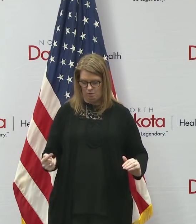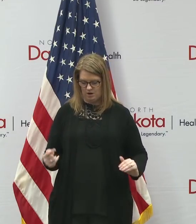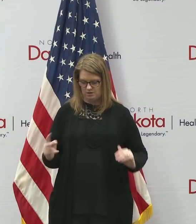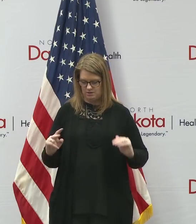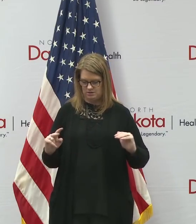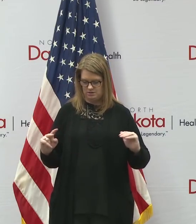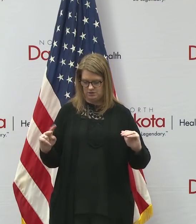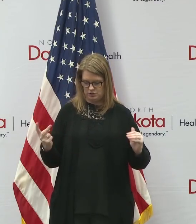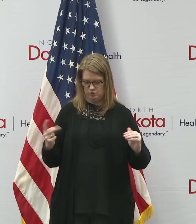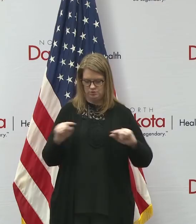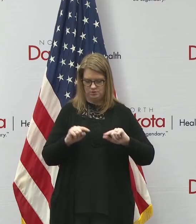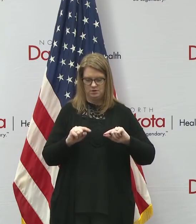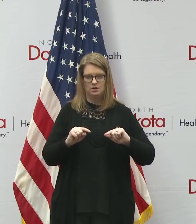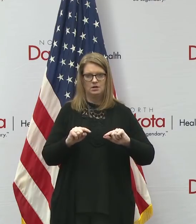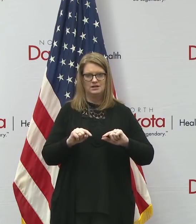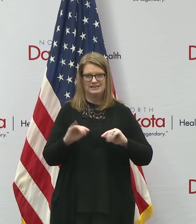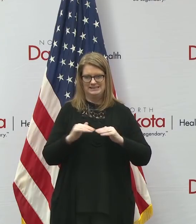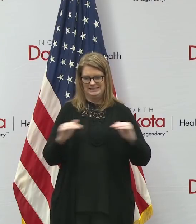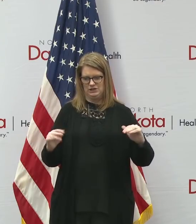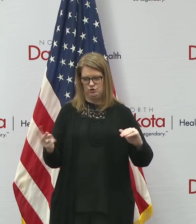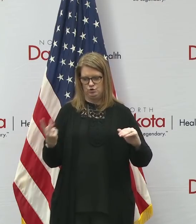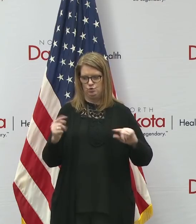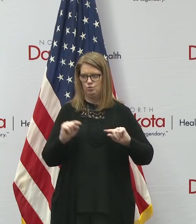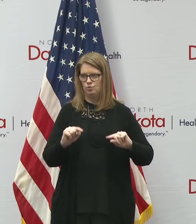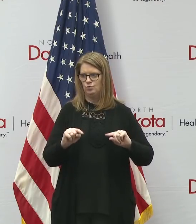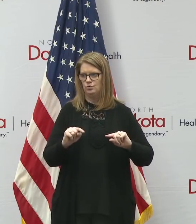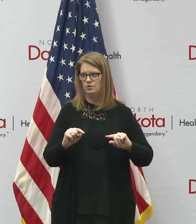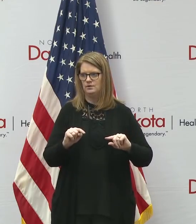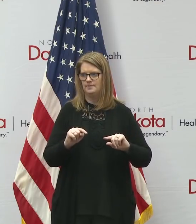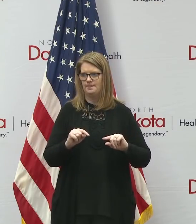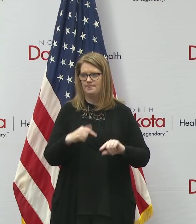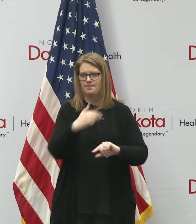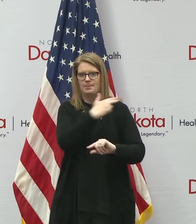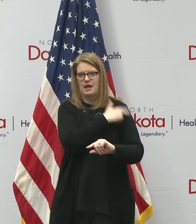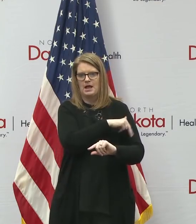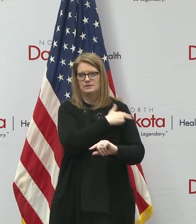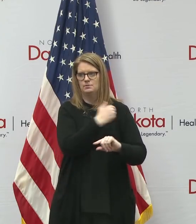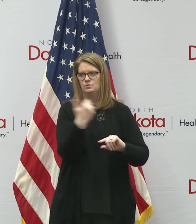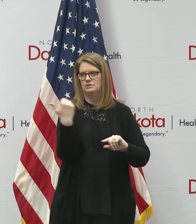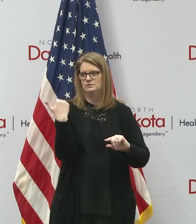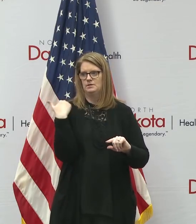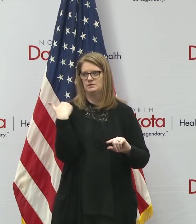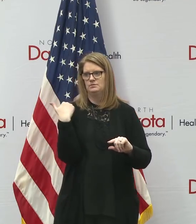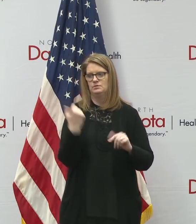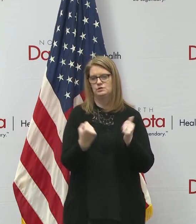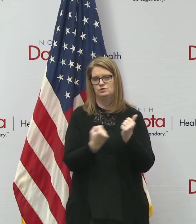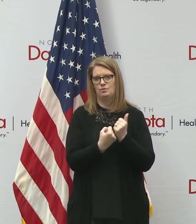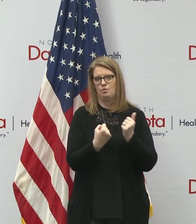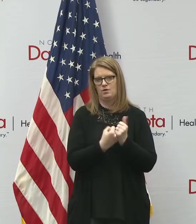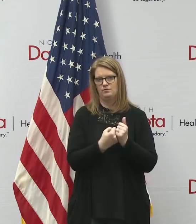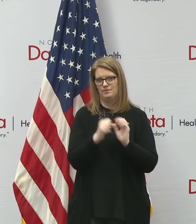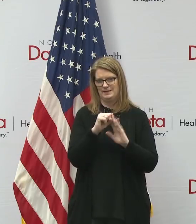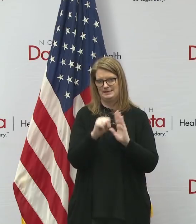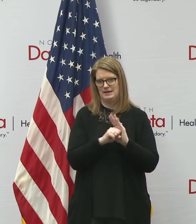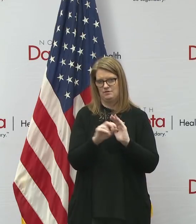the Tier 2 is primarily a hospital responsibility with support from the state of North